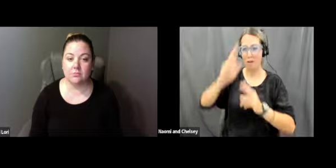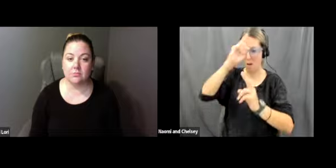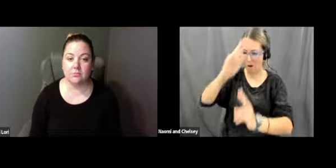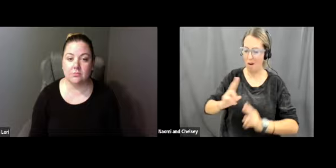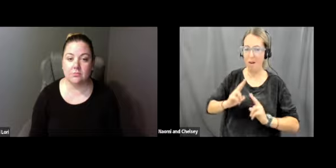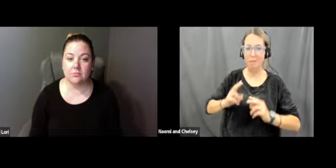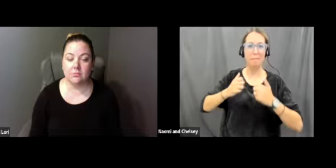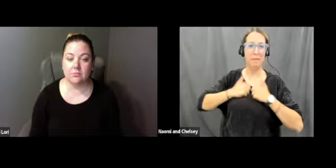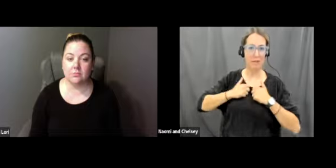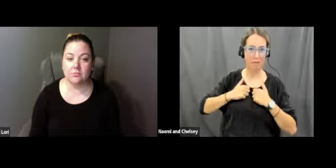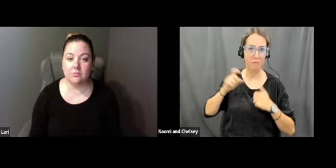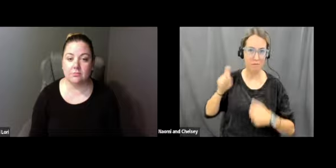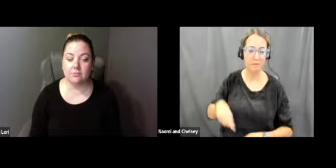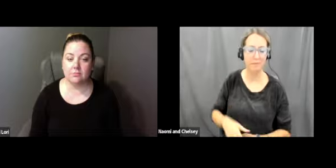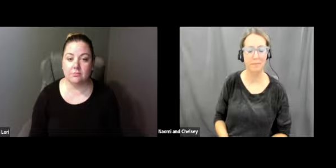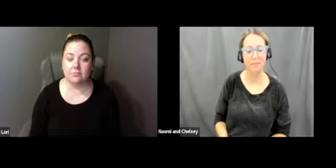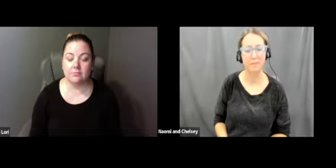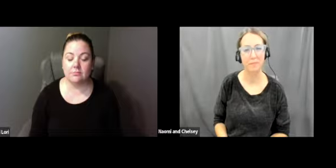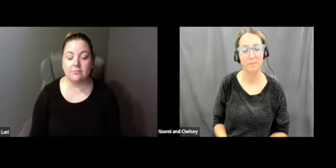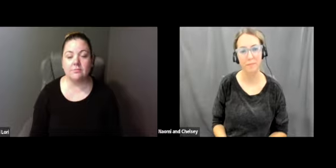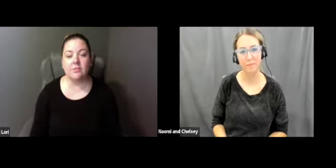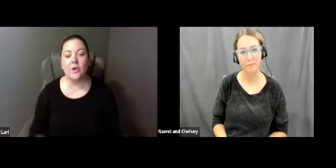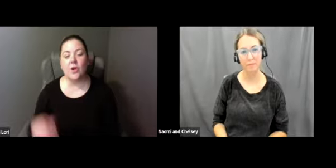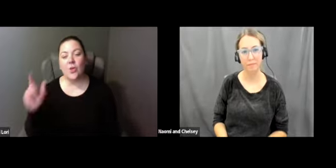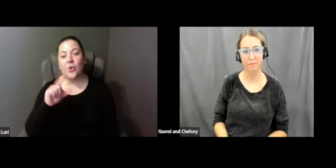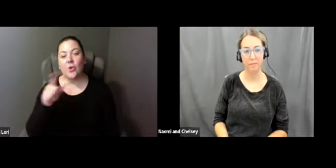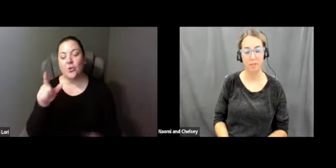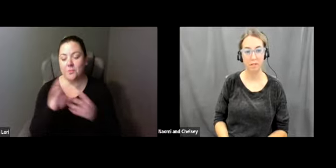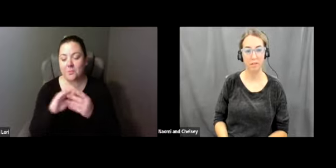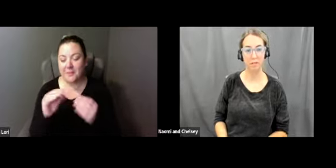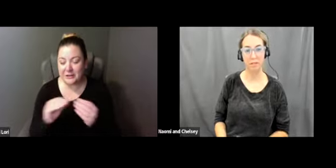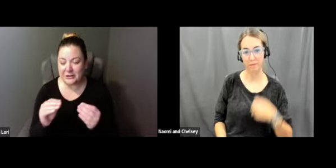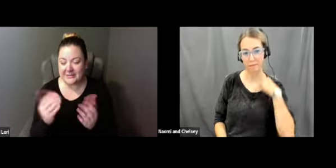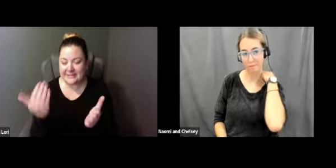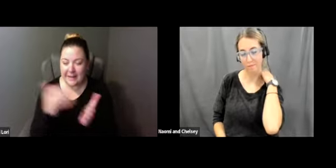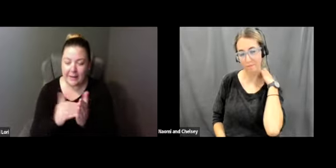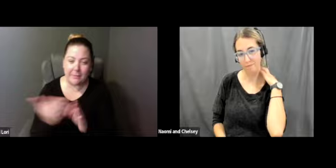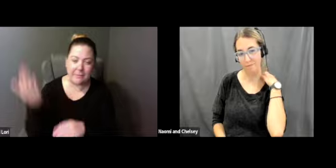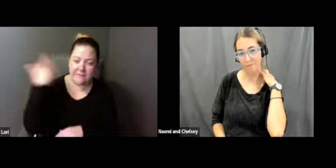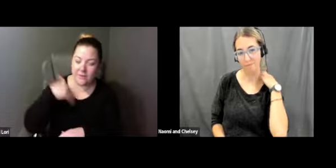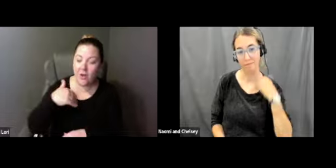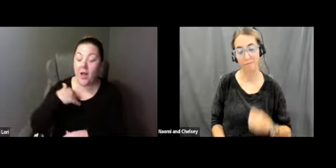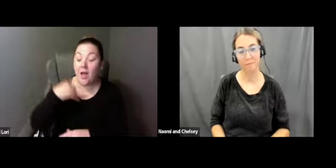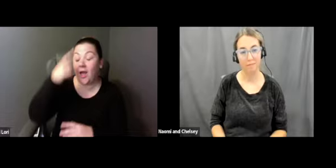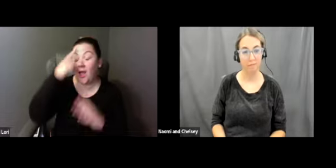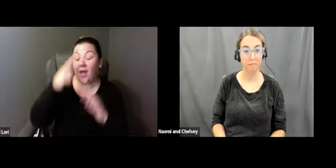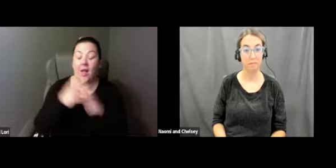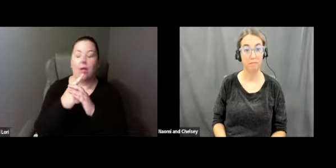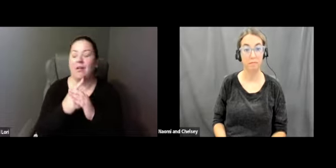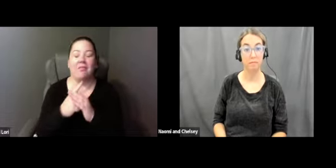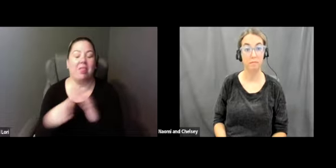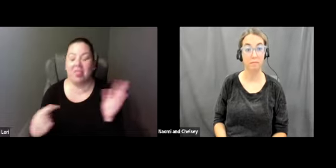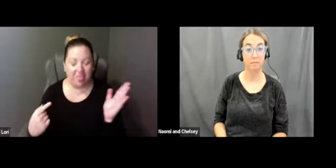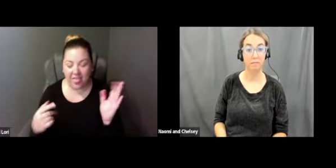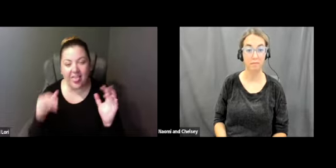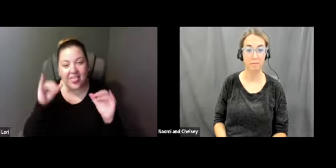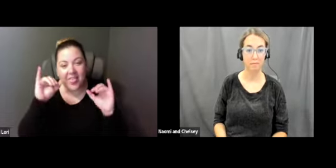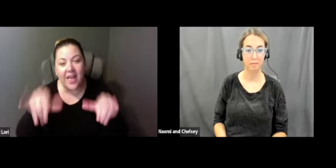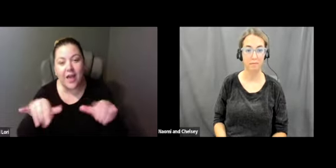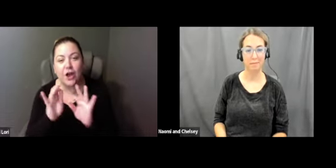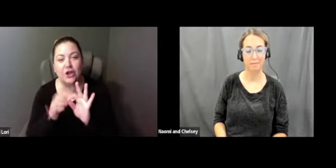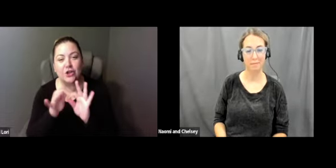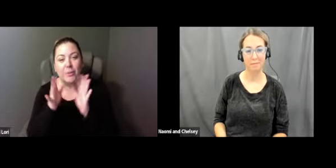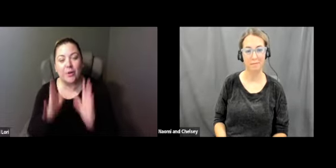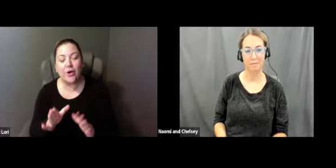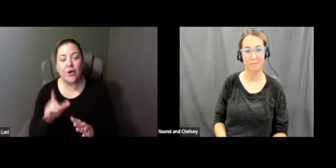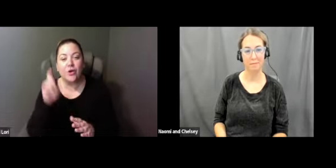again earlier, and I wanted to say that there is this huge misconception of invisibility with interpreters, that we are supposed to